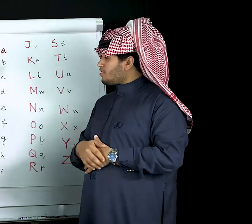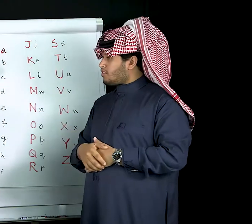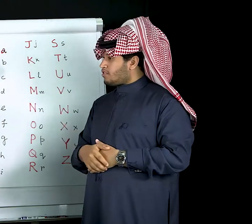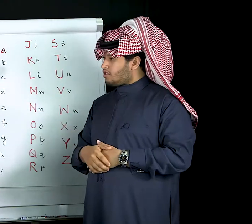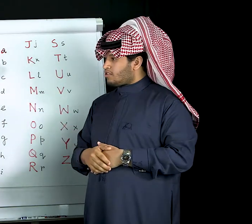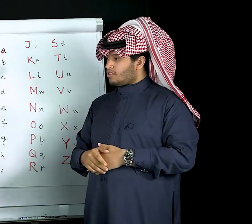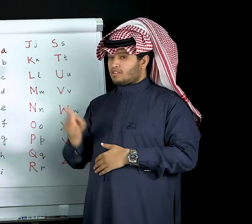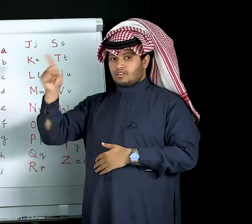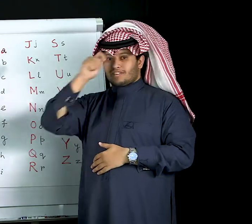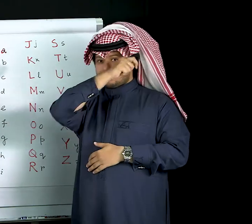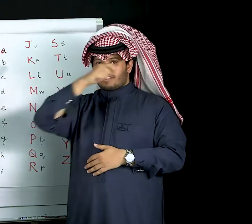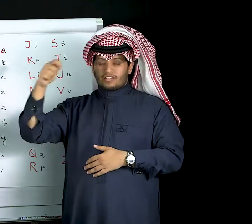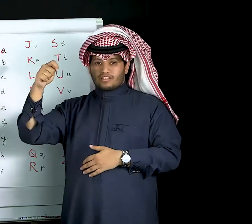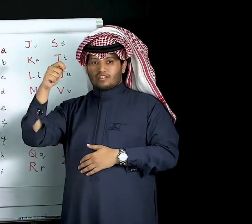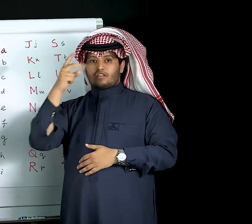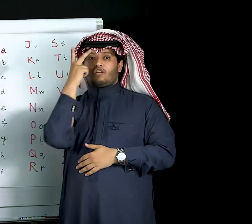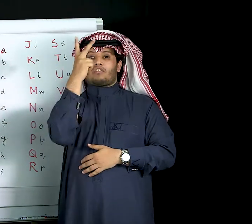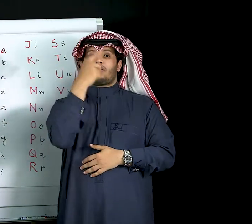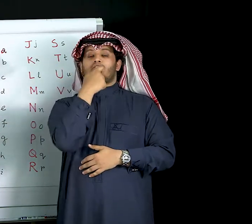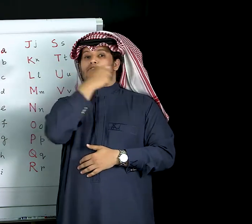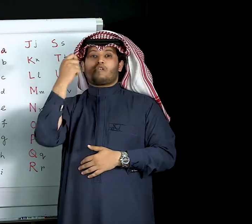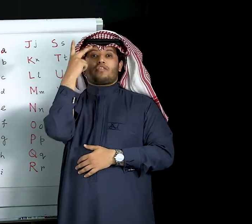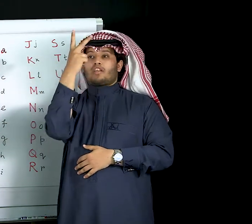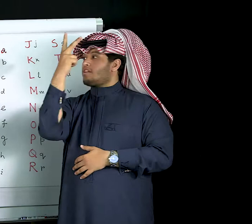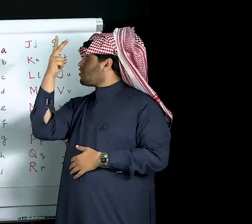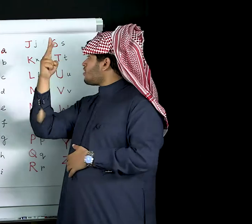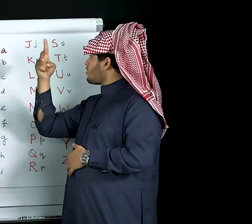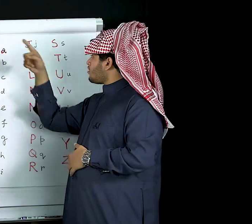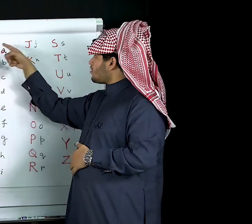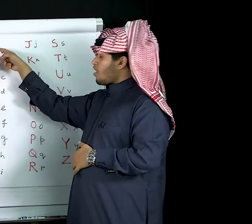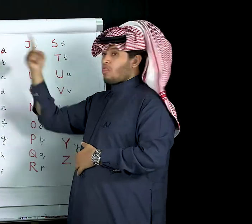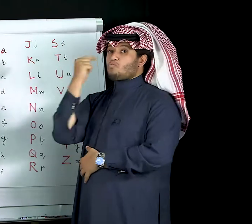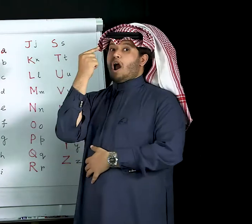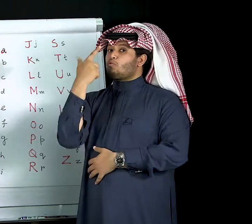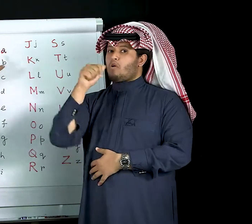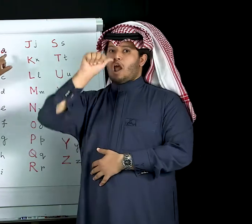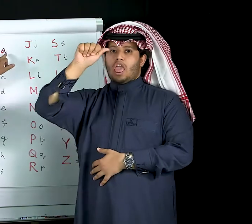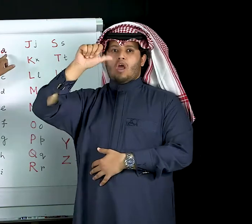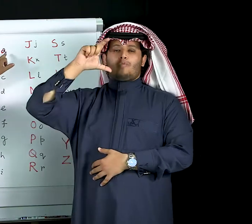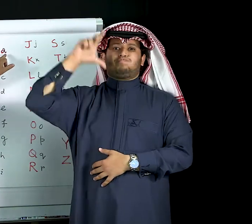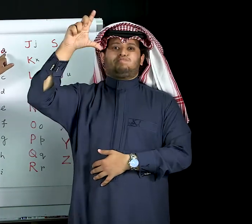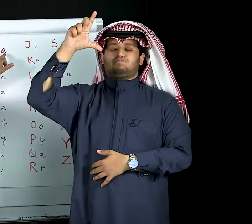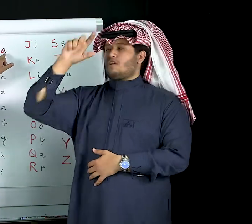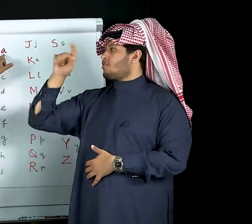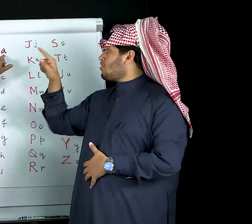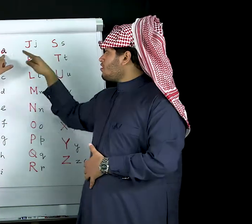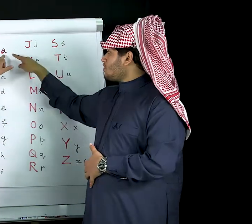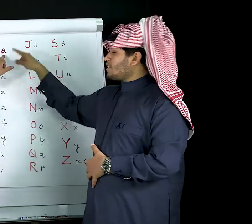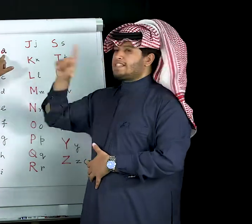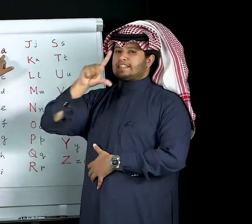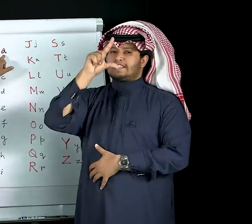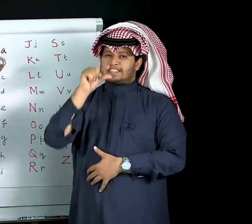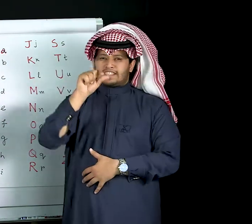there are two kinds of alphabets in English. One is capital and another